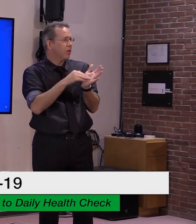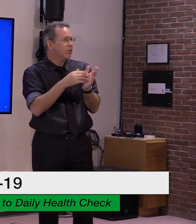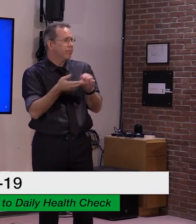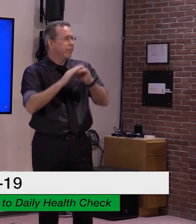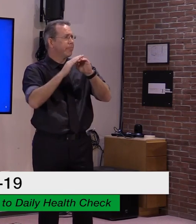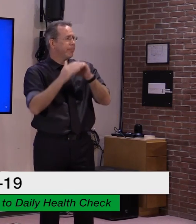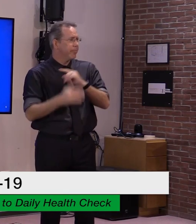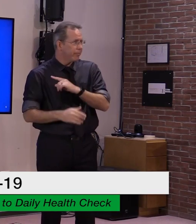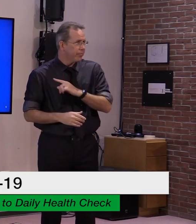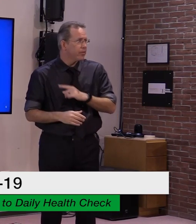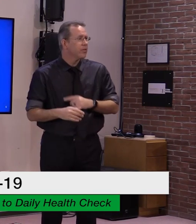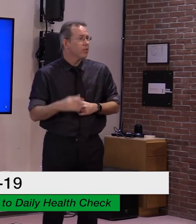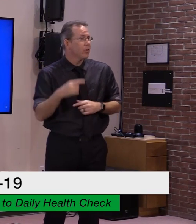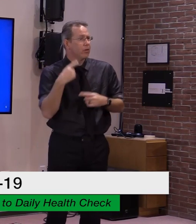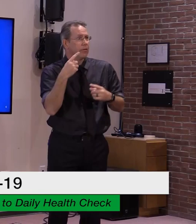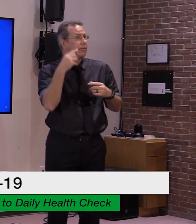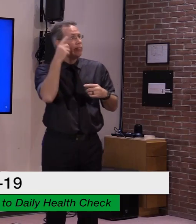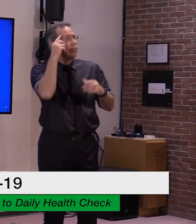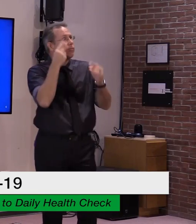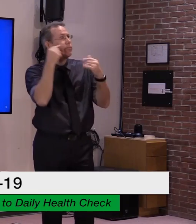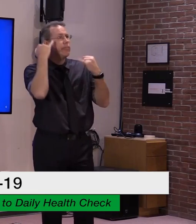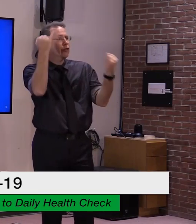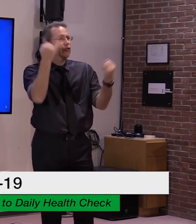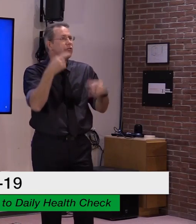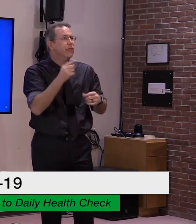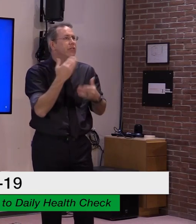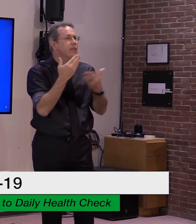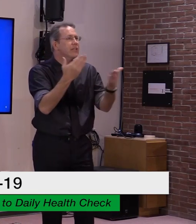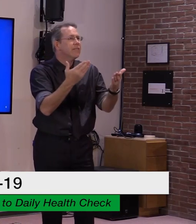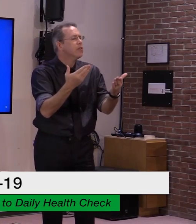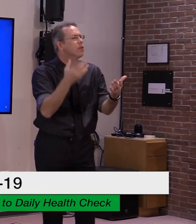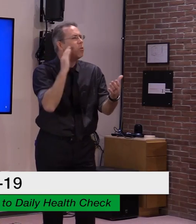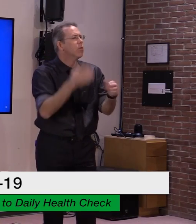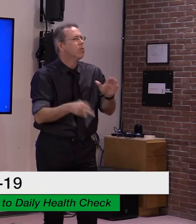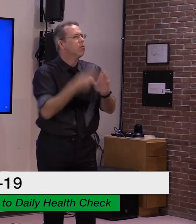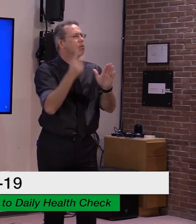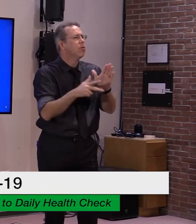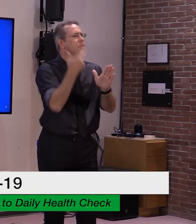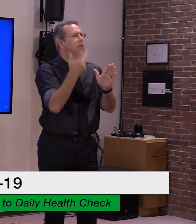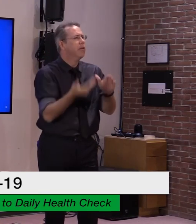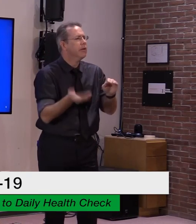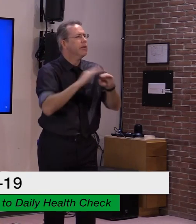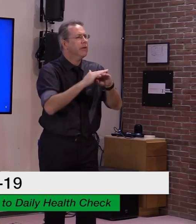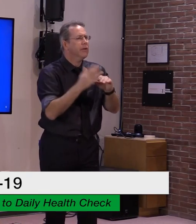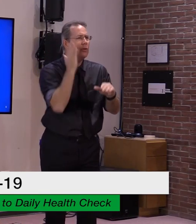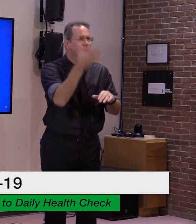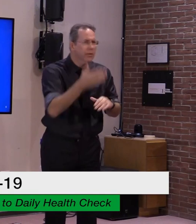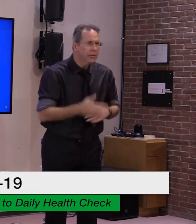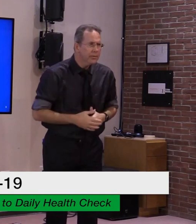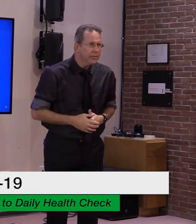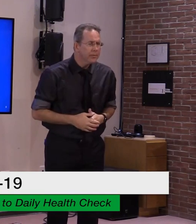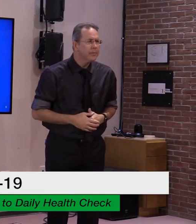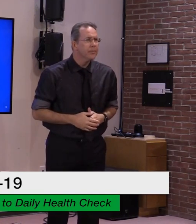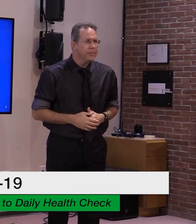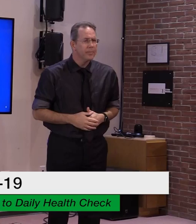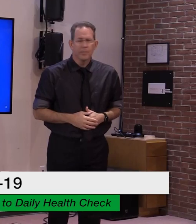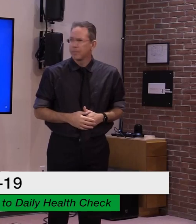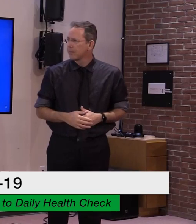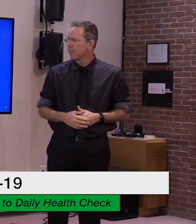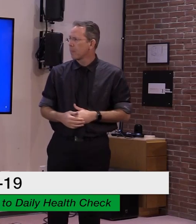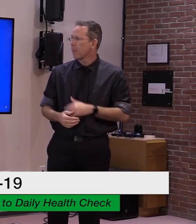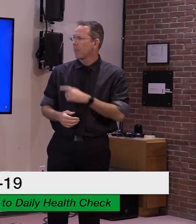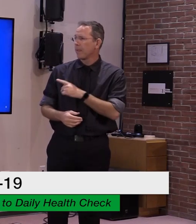so this resurgence really could not come at a less inopportune time throughout the pandemic a familiar pattern has